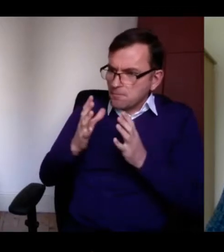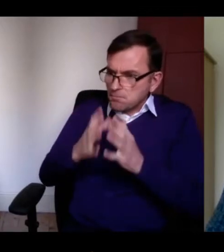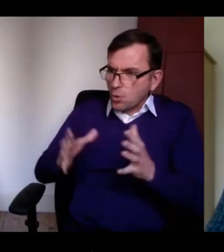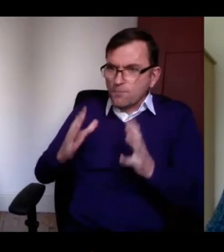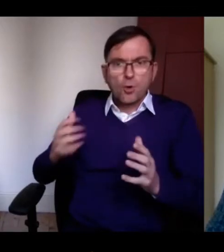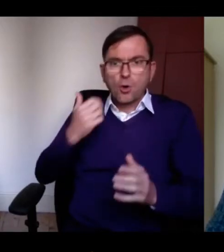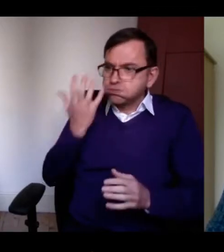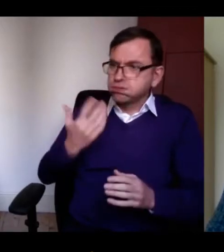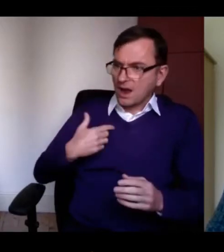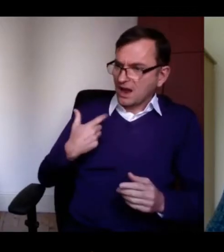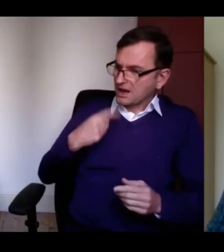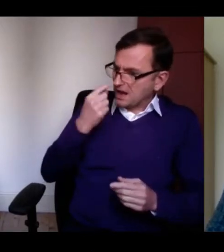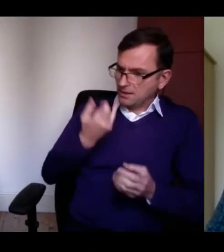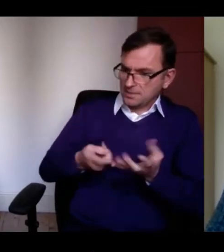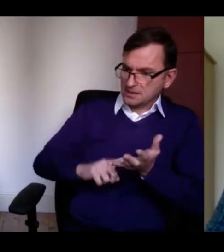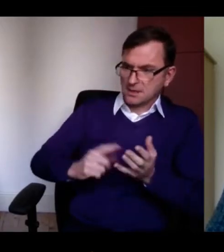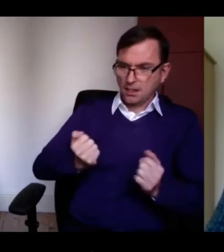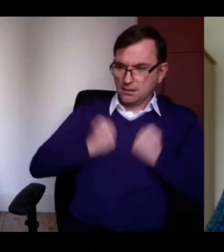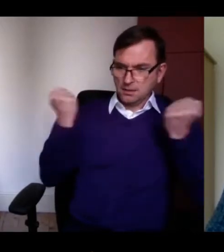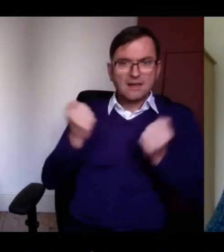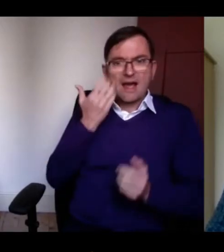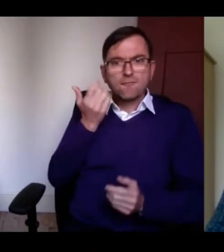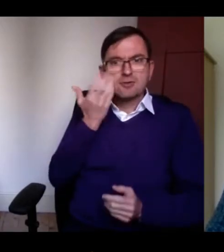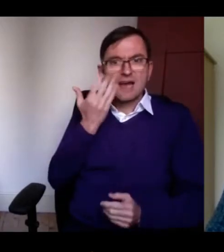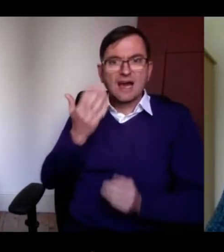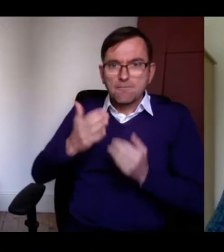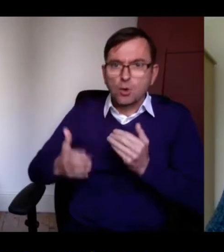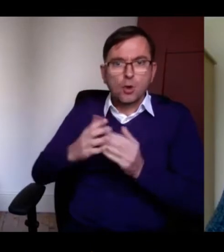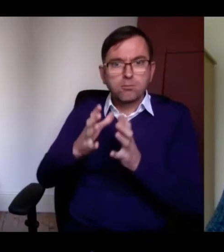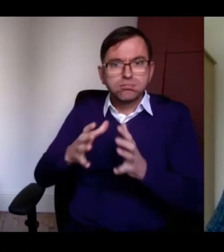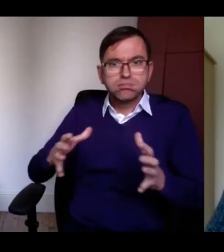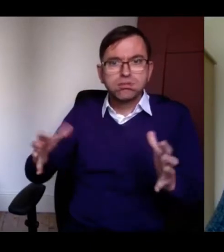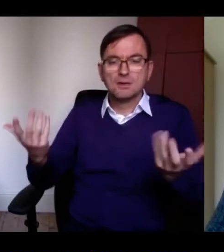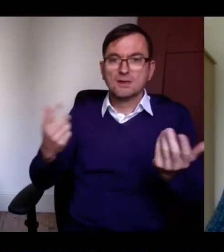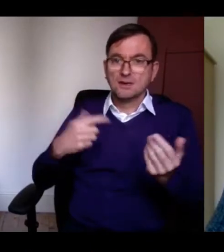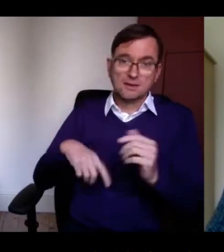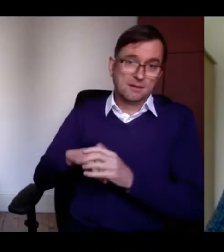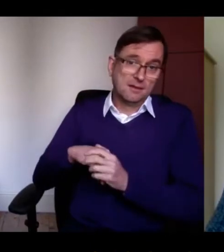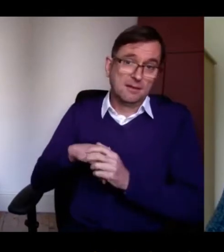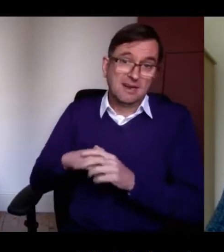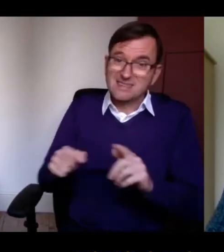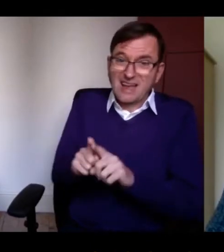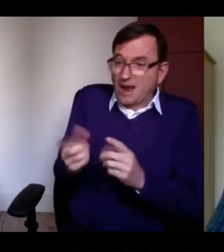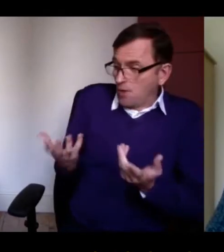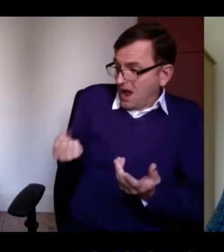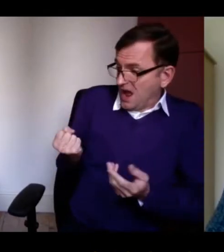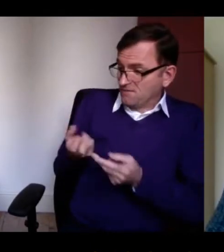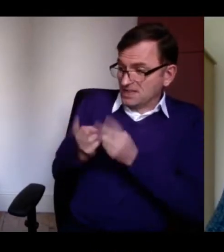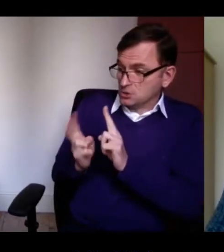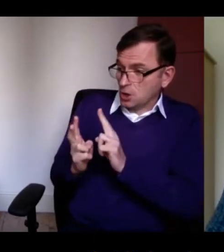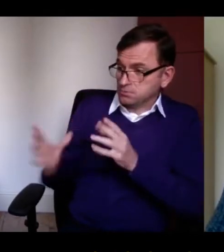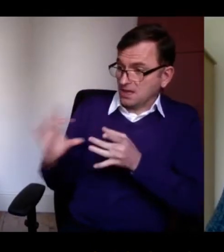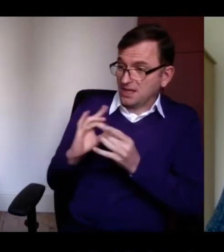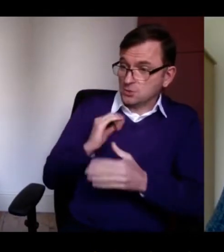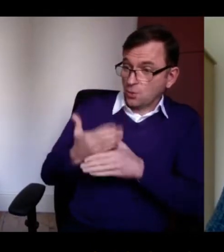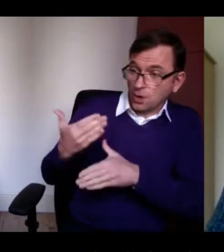use my language more and more in my way every day. And what it does is